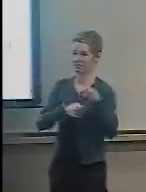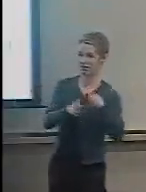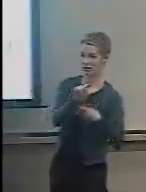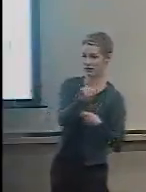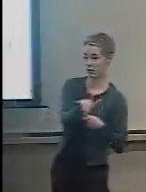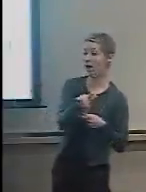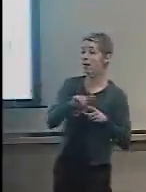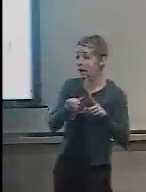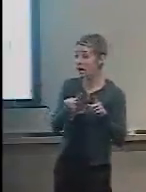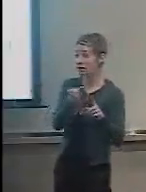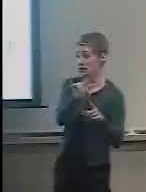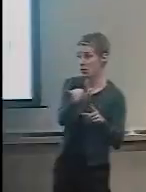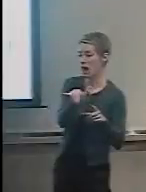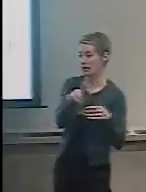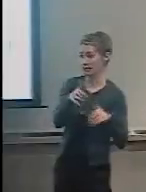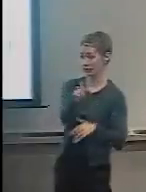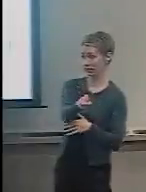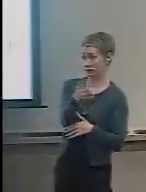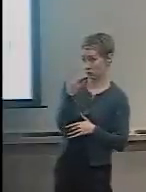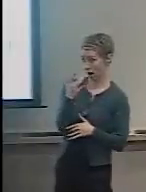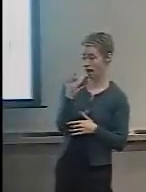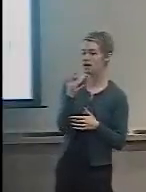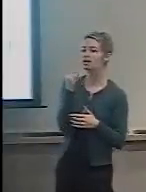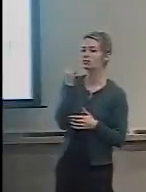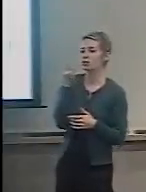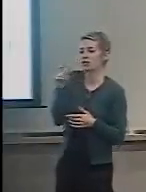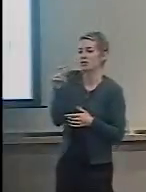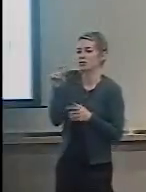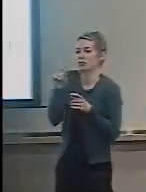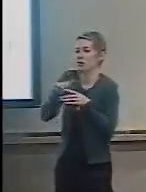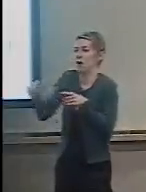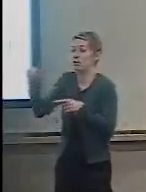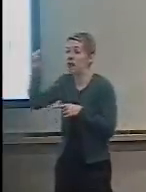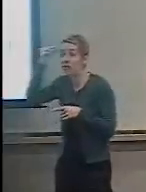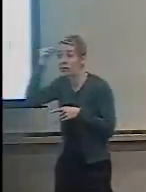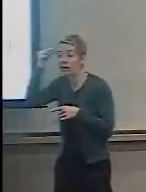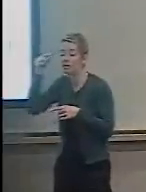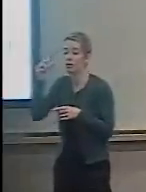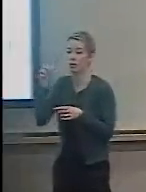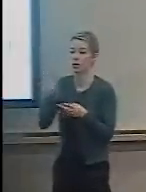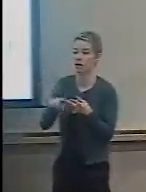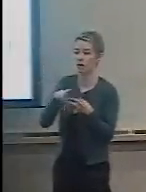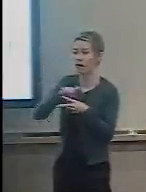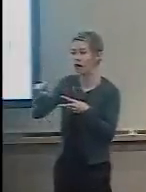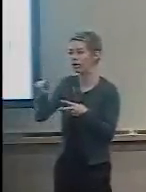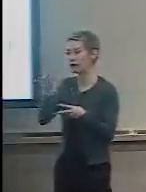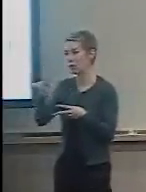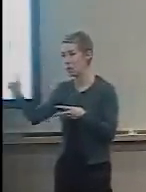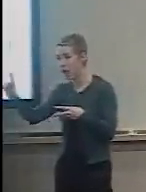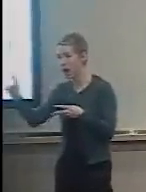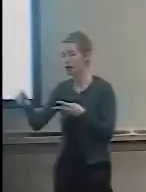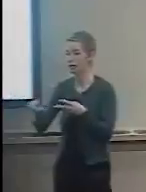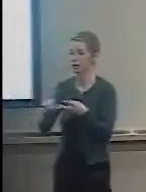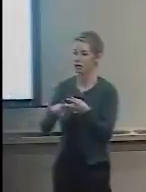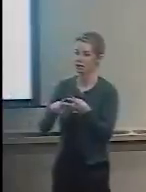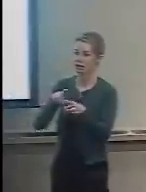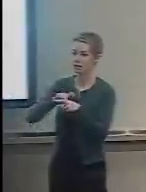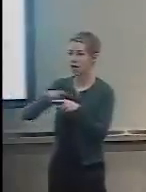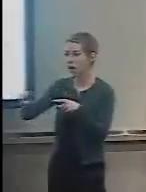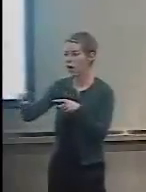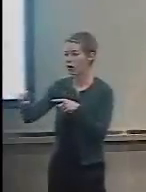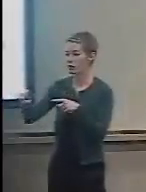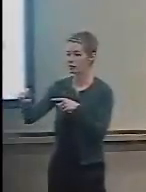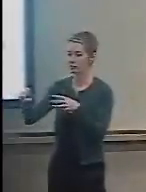the TTY is still necessary because if you want to call the government, or if you want to call 911, or you want to